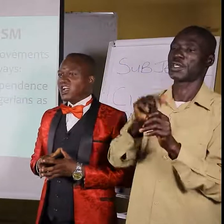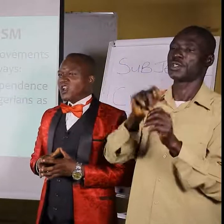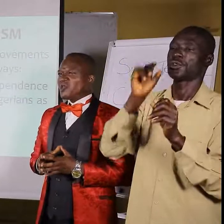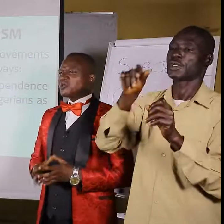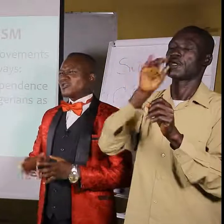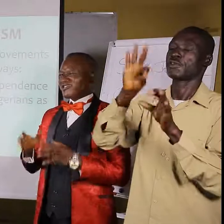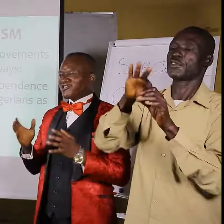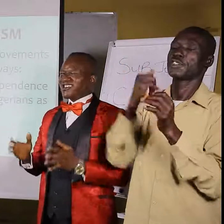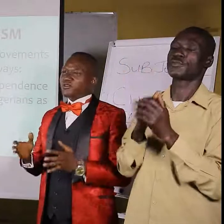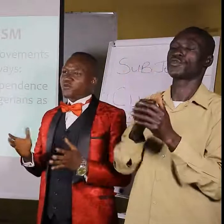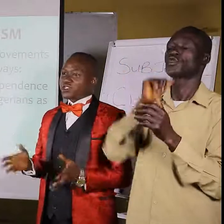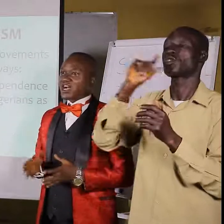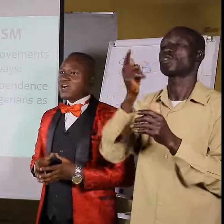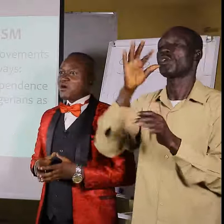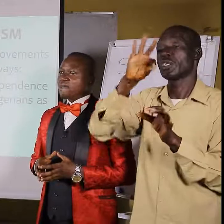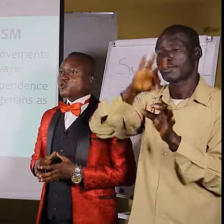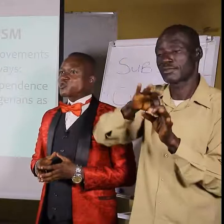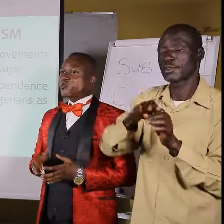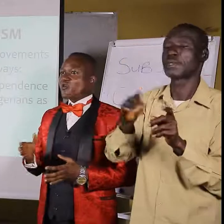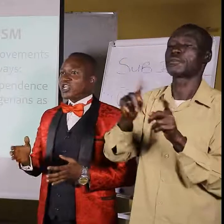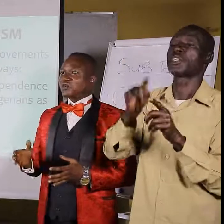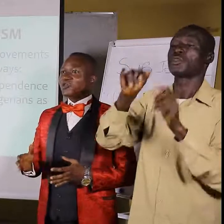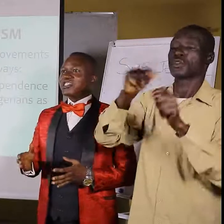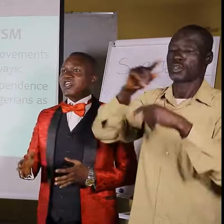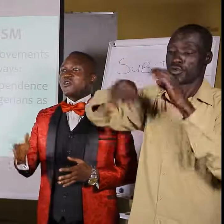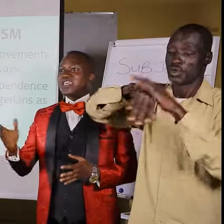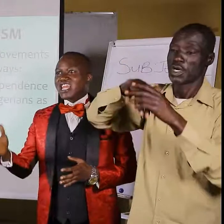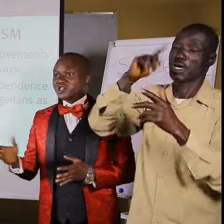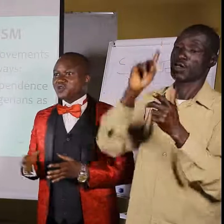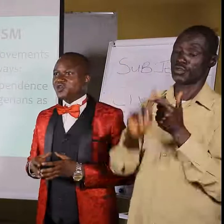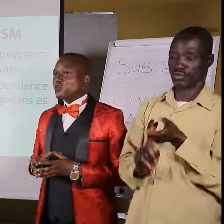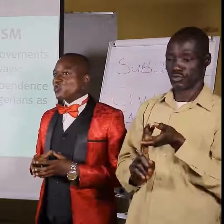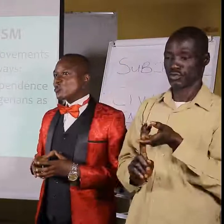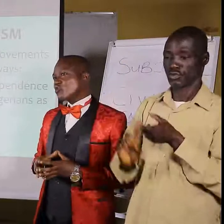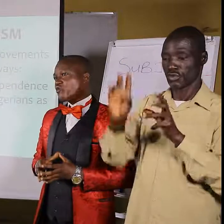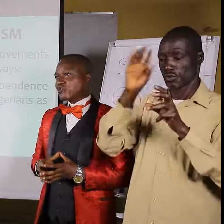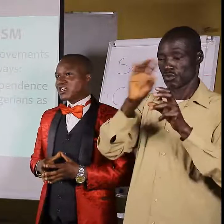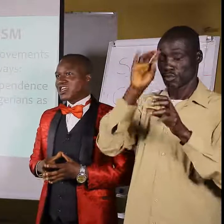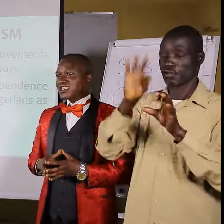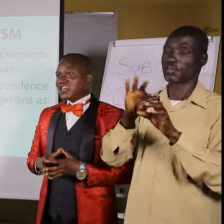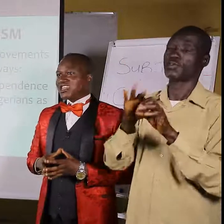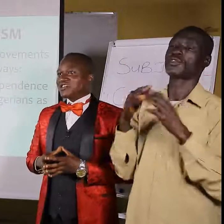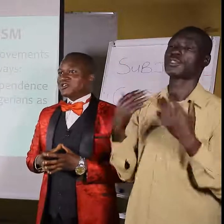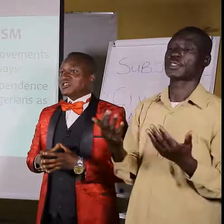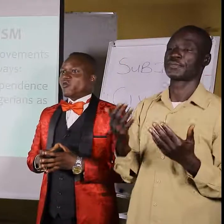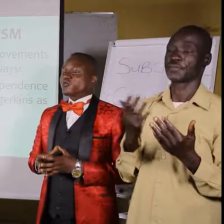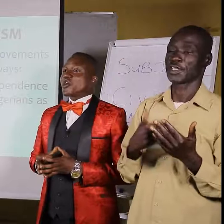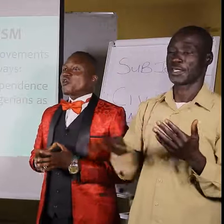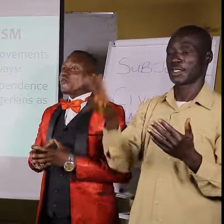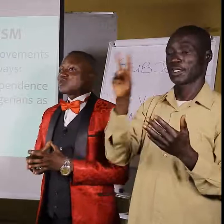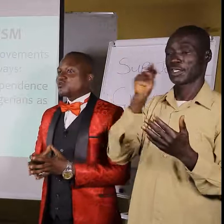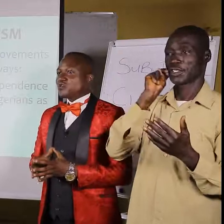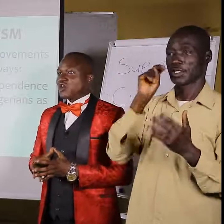voter, not just registering as a voter, but also going out on the day of elections to also vote. Then Nigerians are